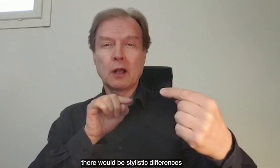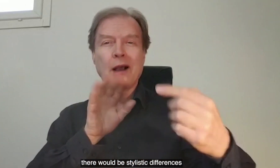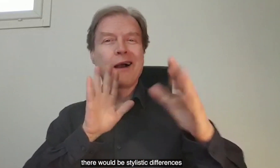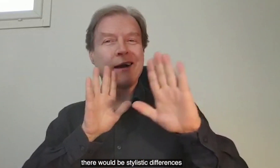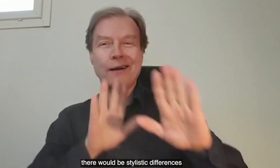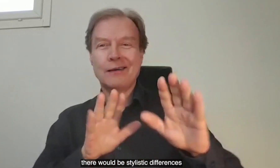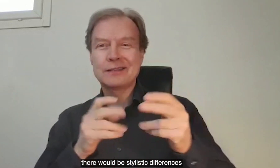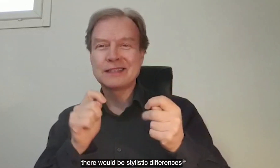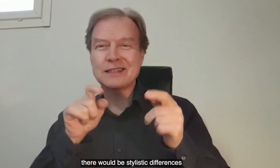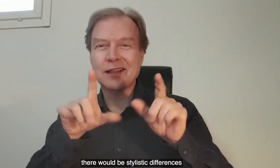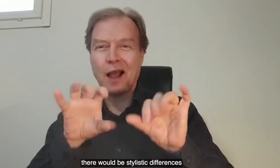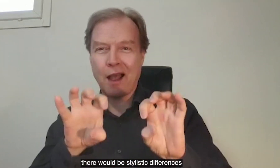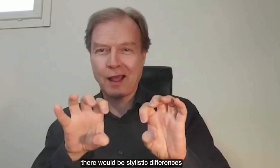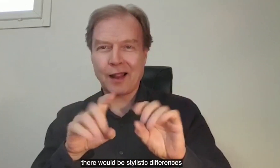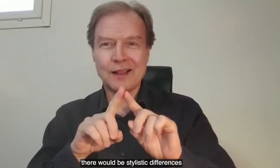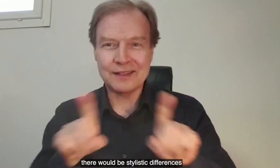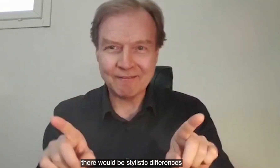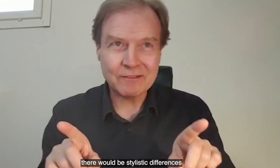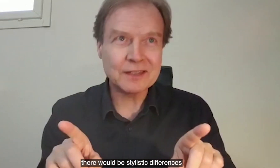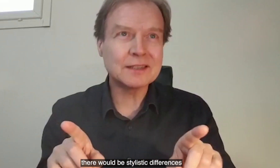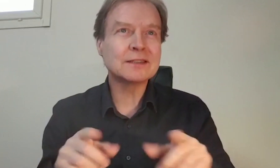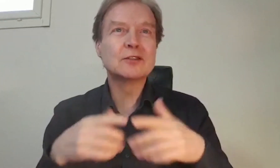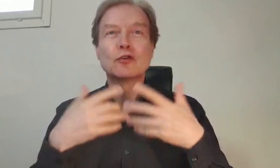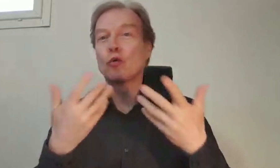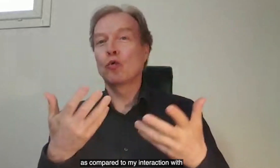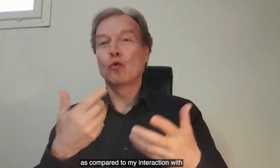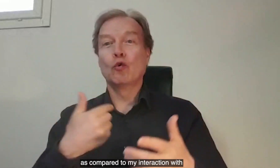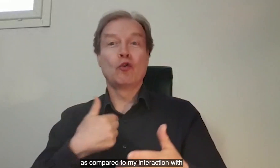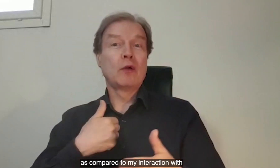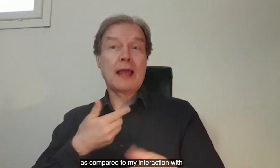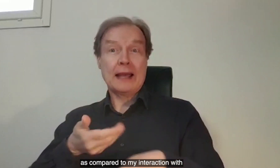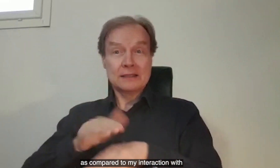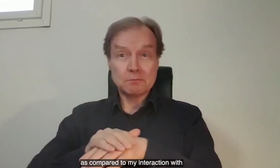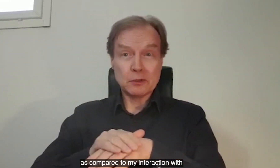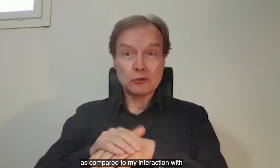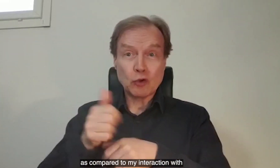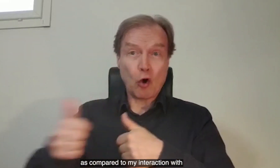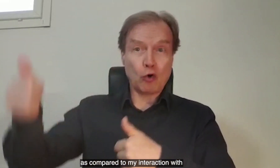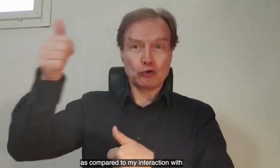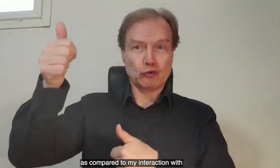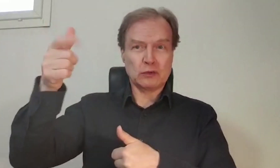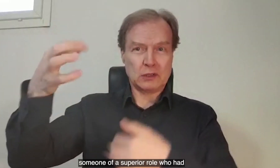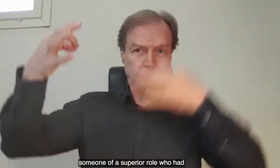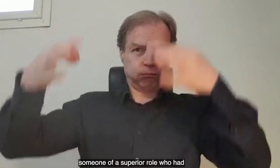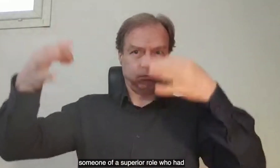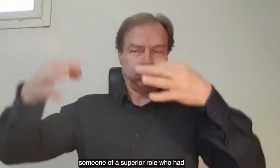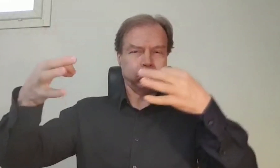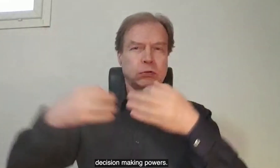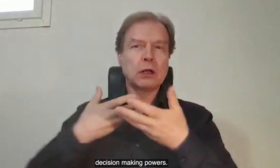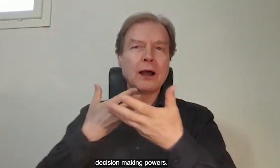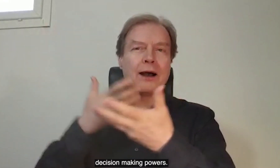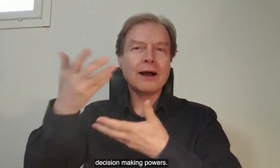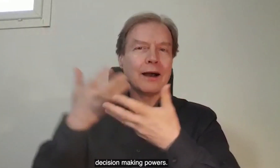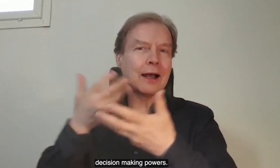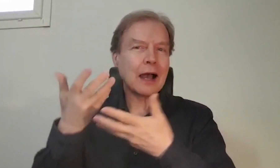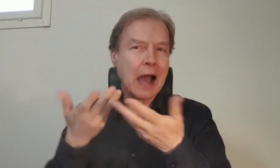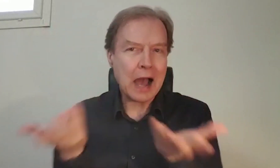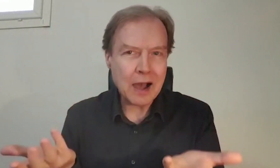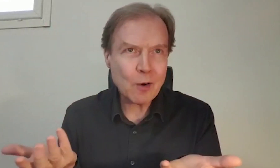peer, there would be stylistic differences as compared to my interaction with someone of a superior role who